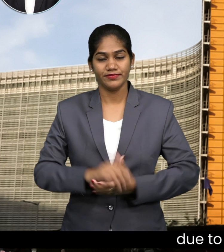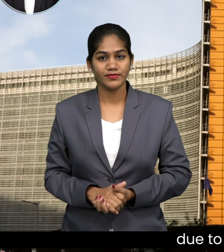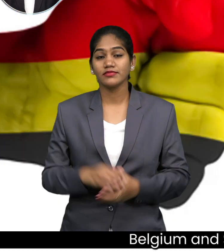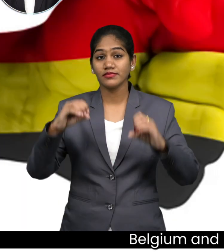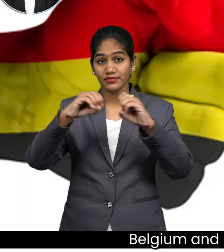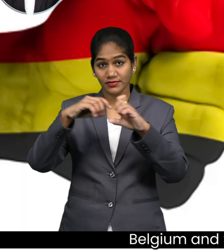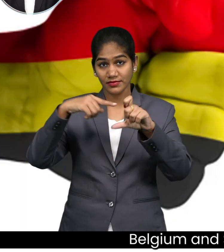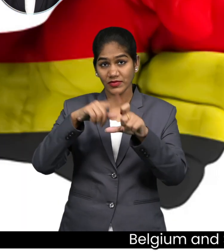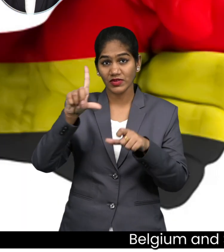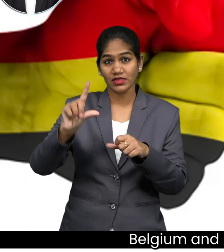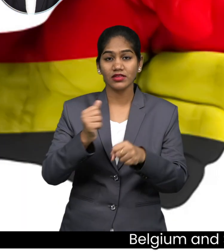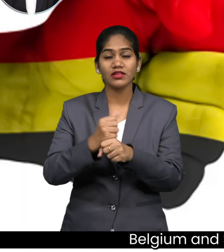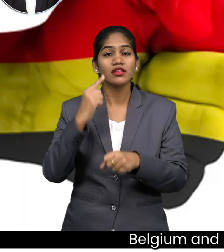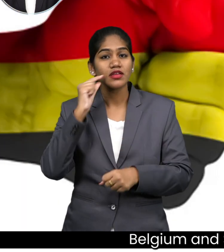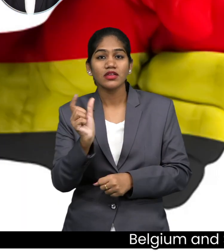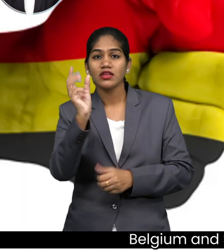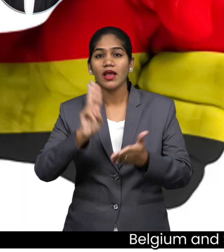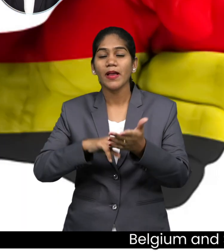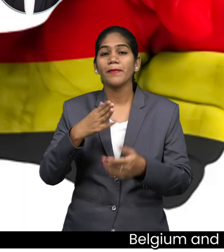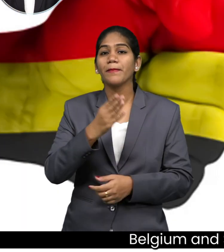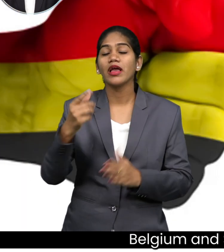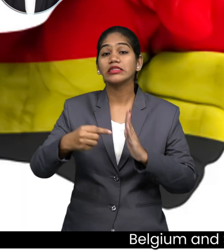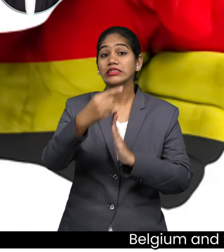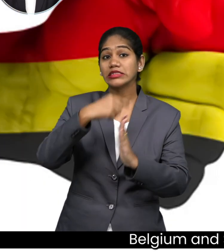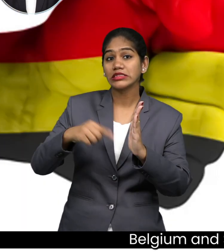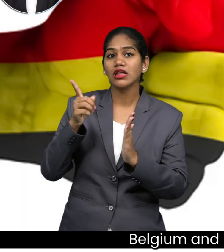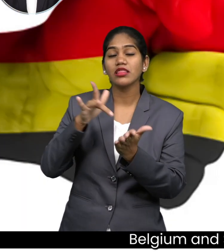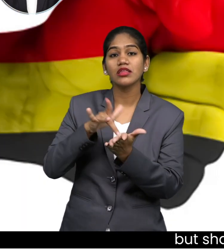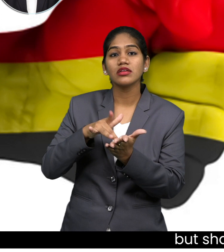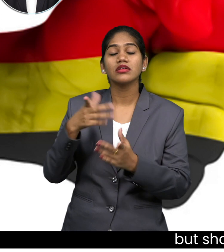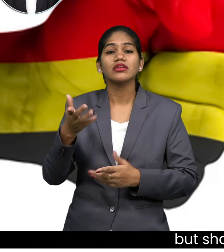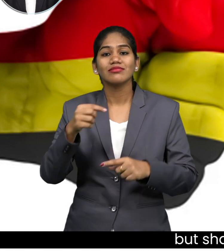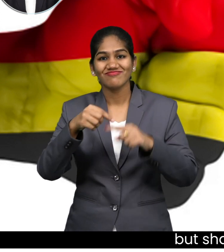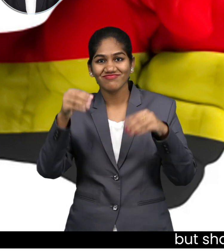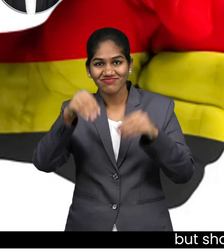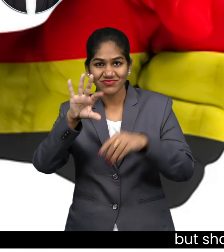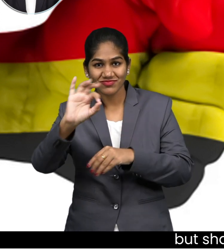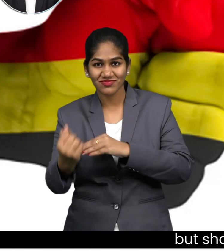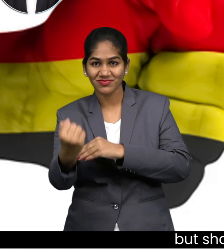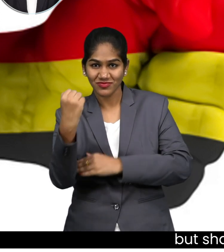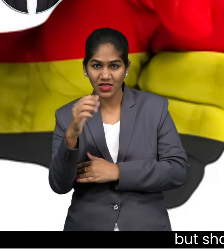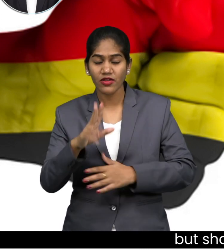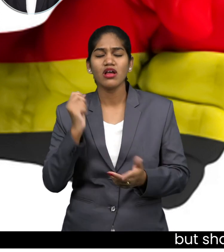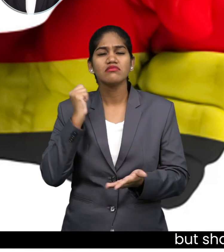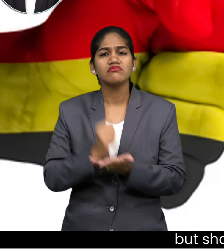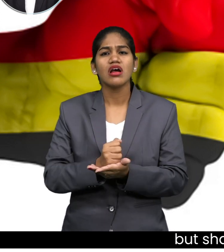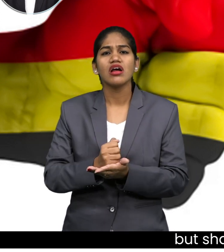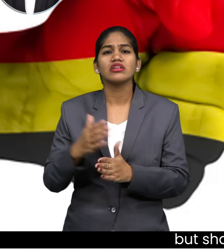Belgium and Sri Lanka are democracies but share power differently.